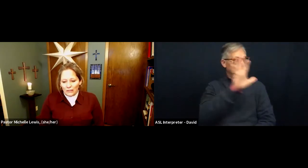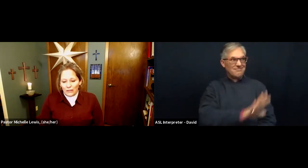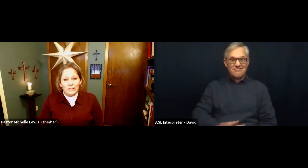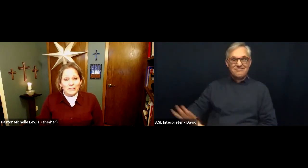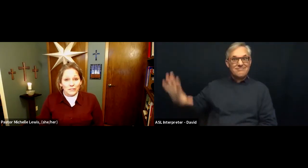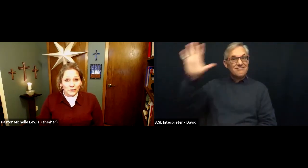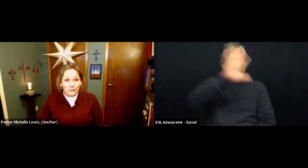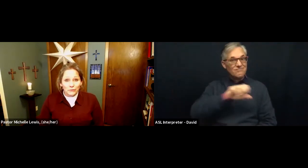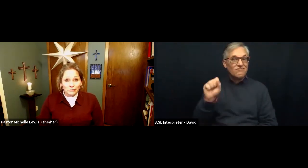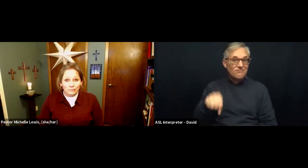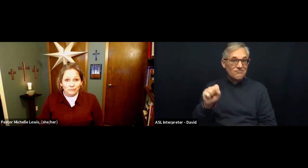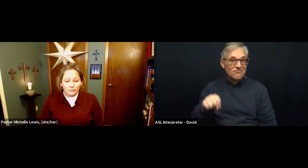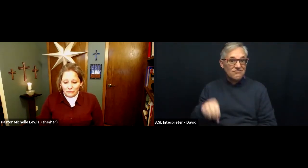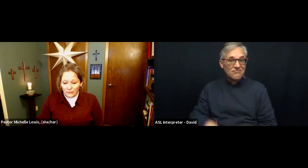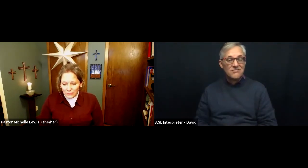And